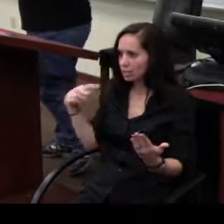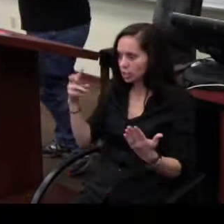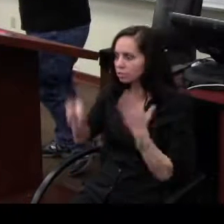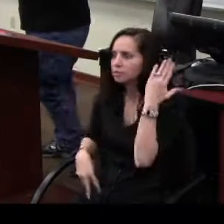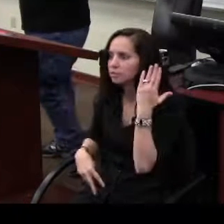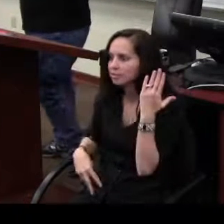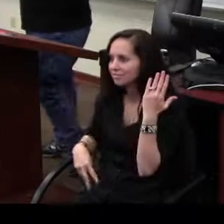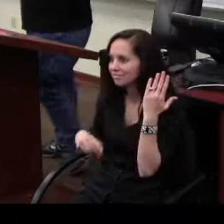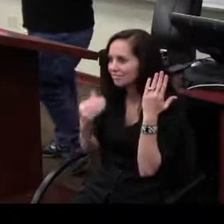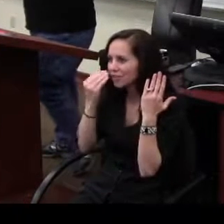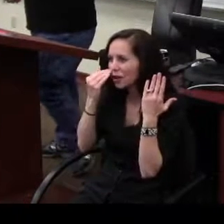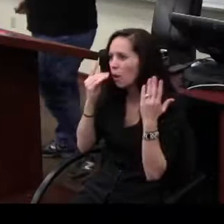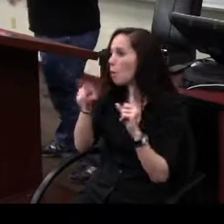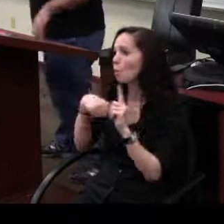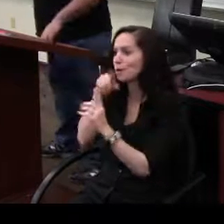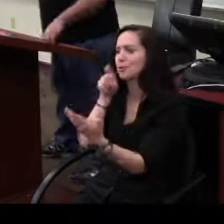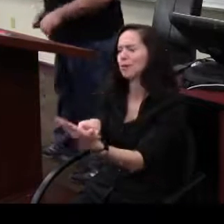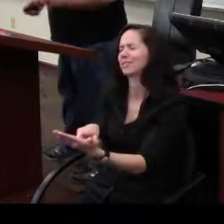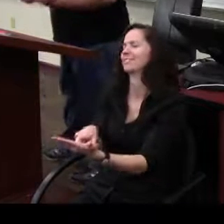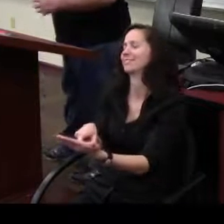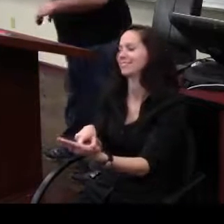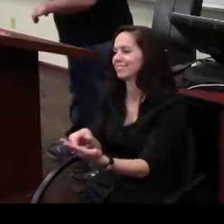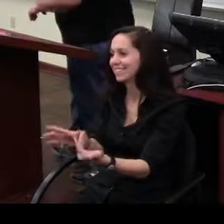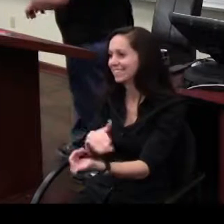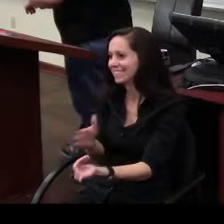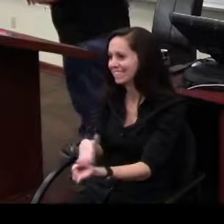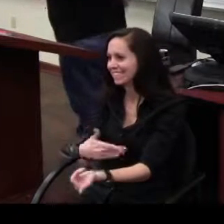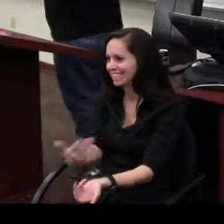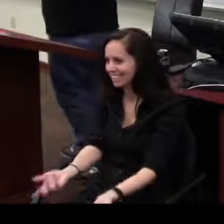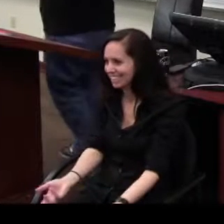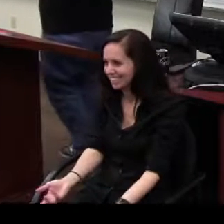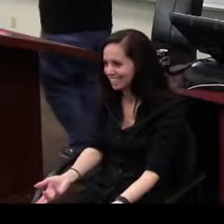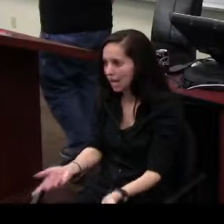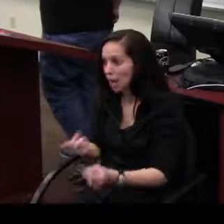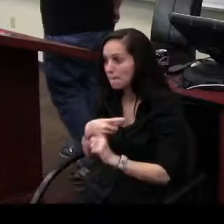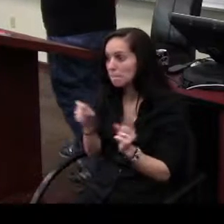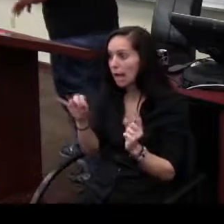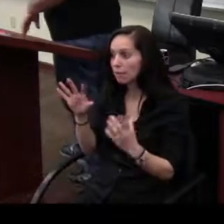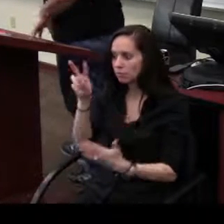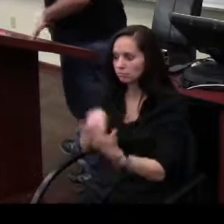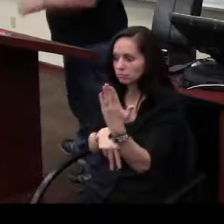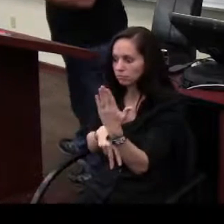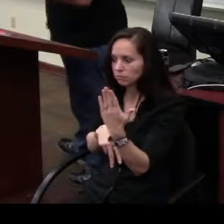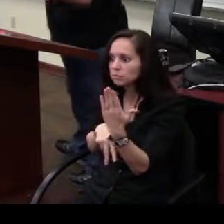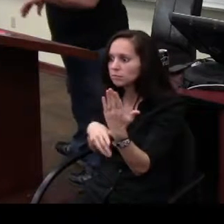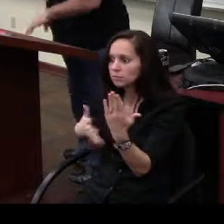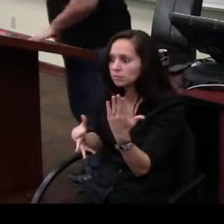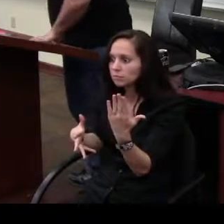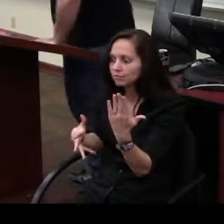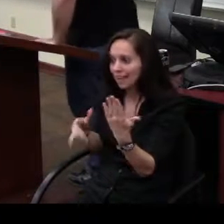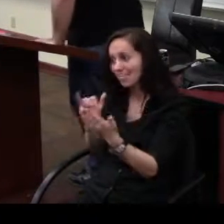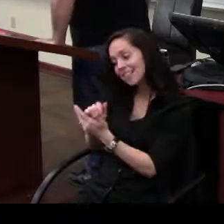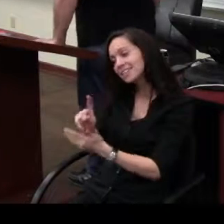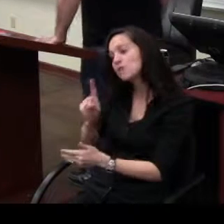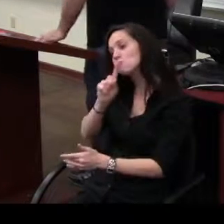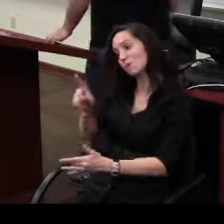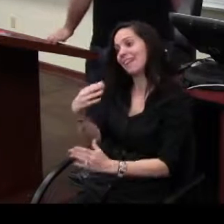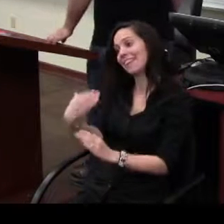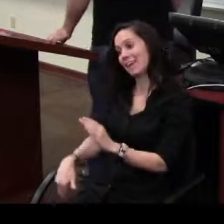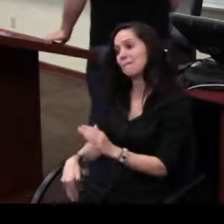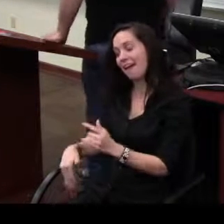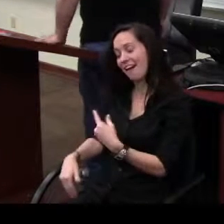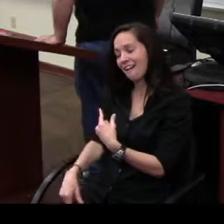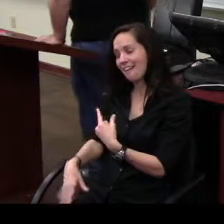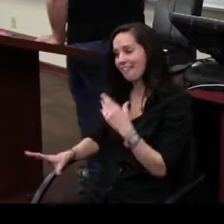Once you've seen it, you kind of go, oh, yeah, that's easy, right? It's not that hard. But this is a real email that we had come in